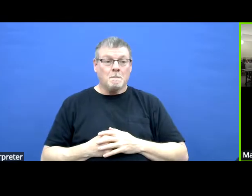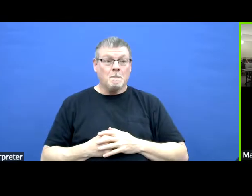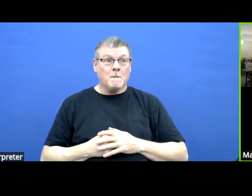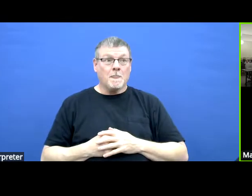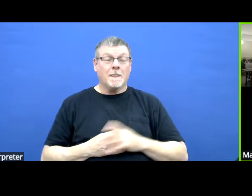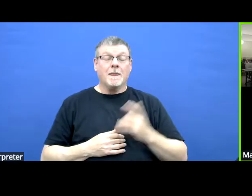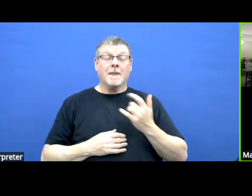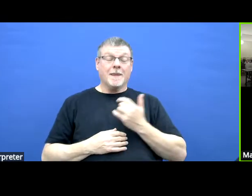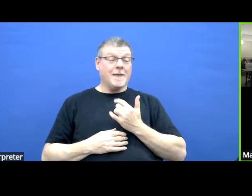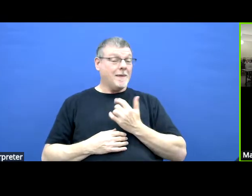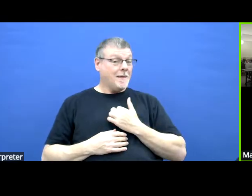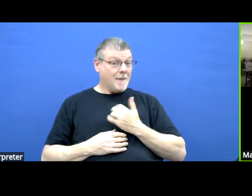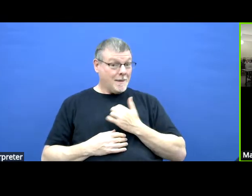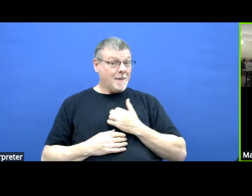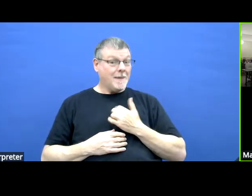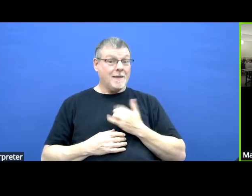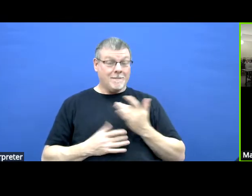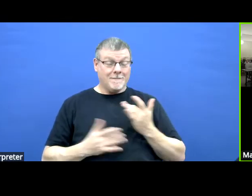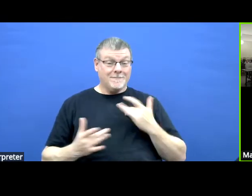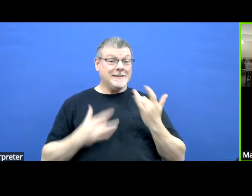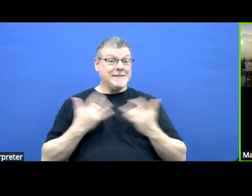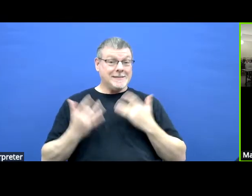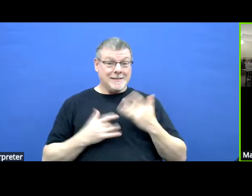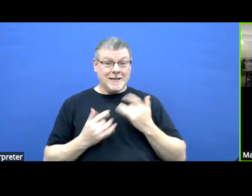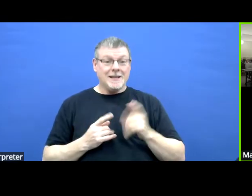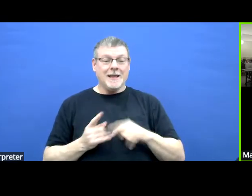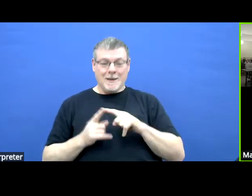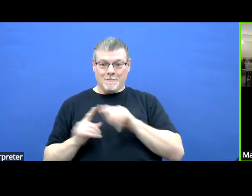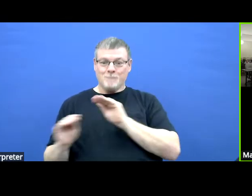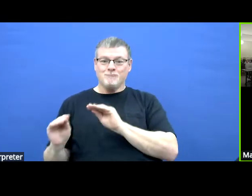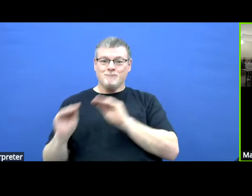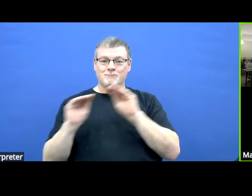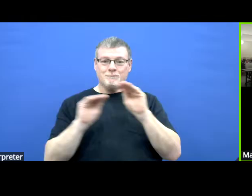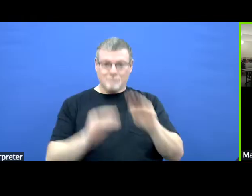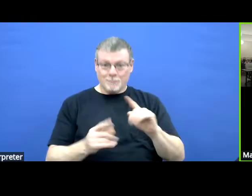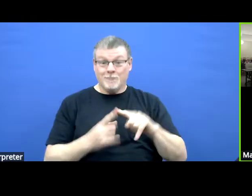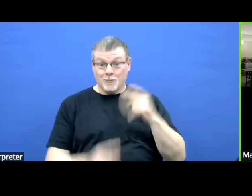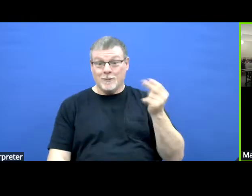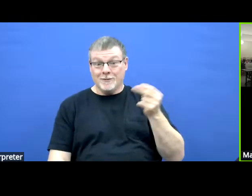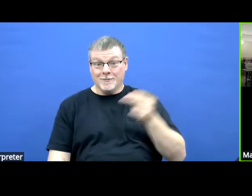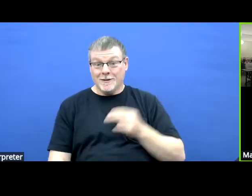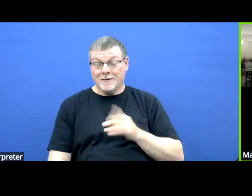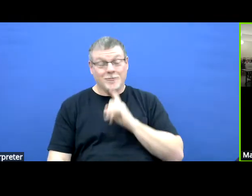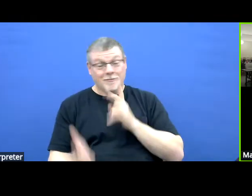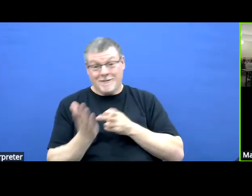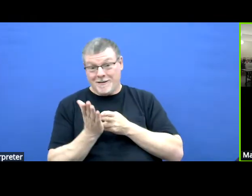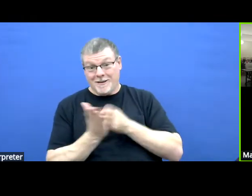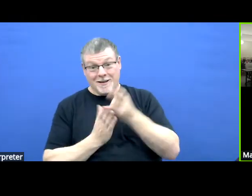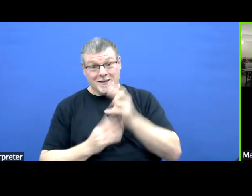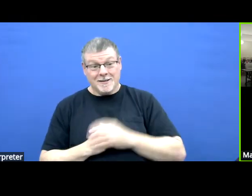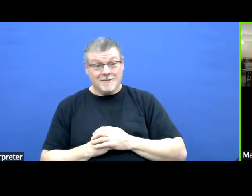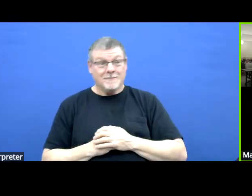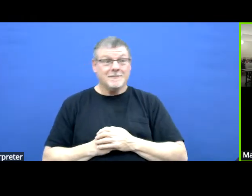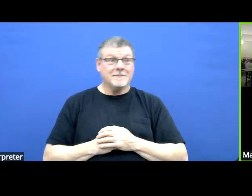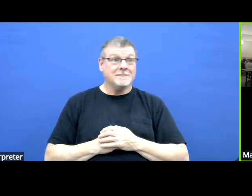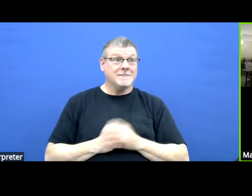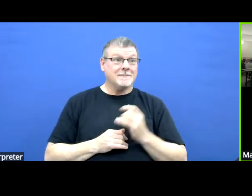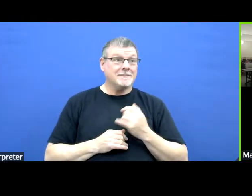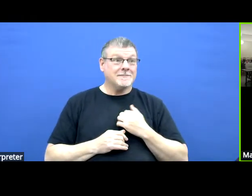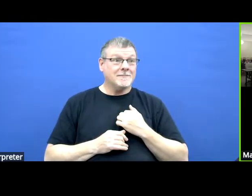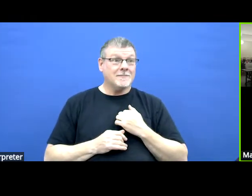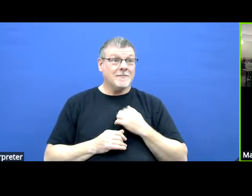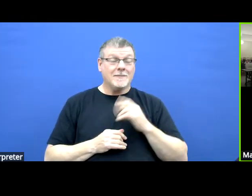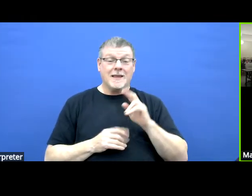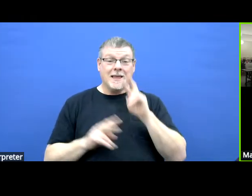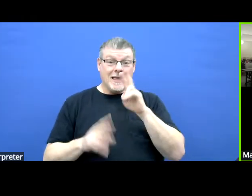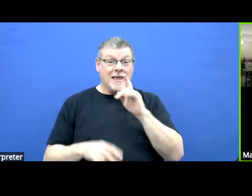I'm excited about a move to Henrietta. And to be quite honest, I've looked at, I don't know,